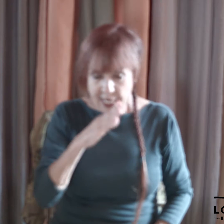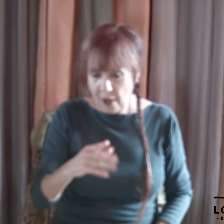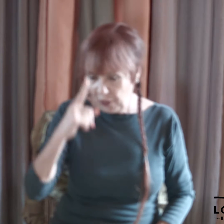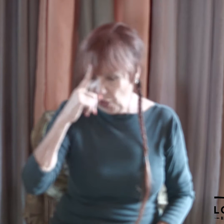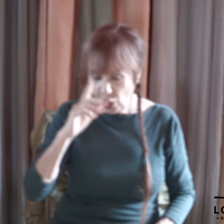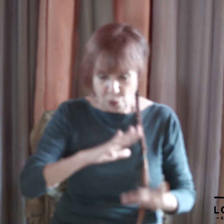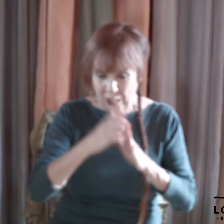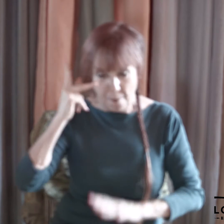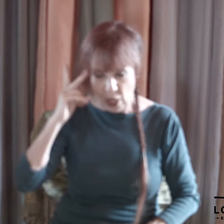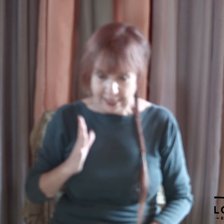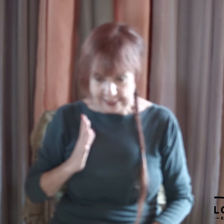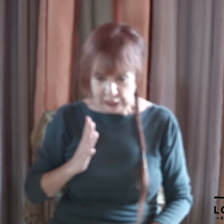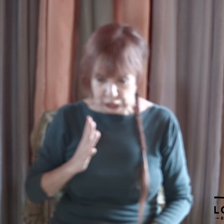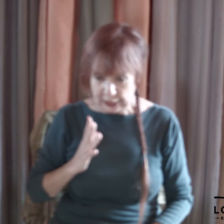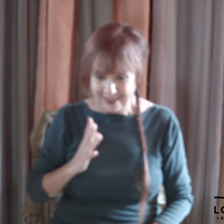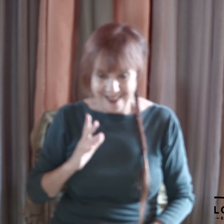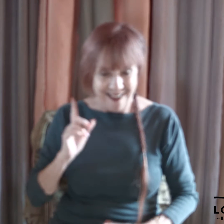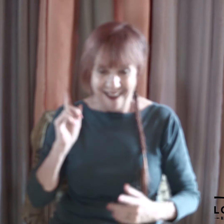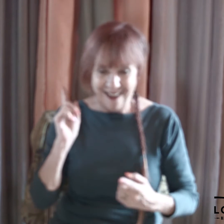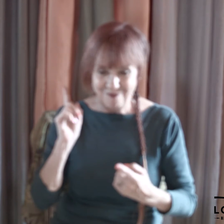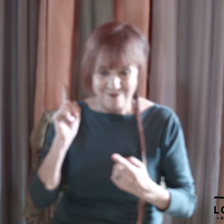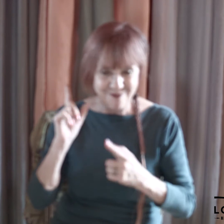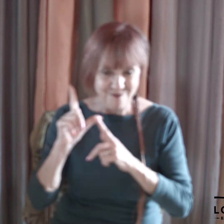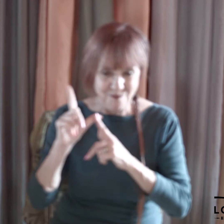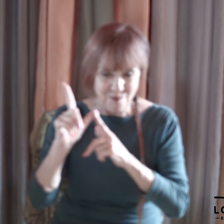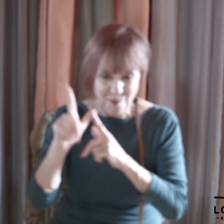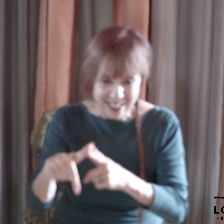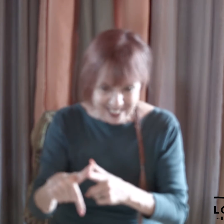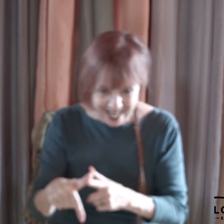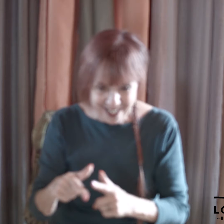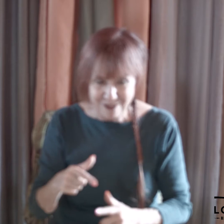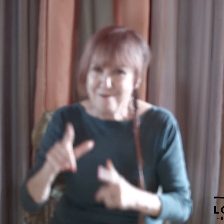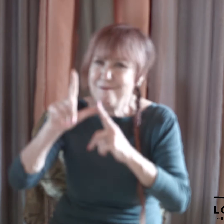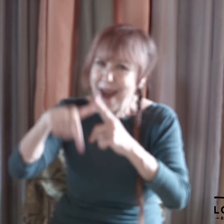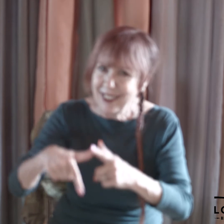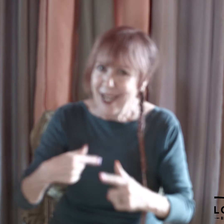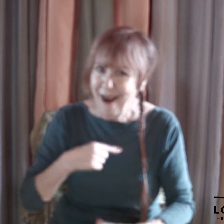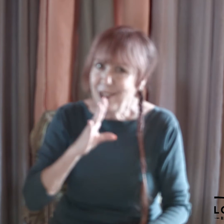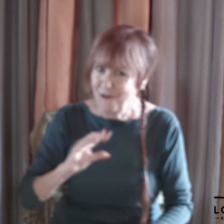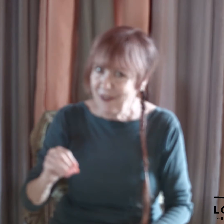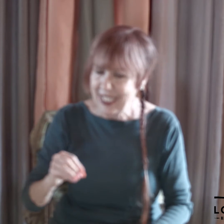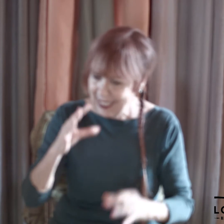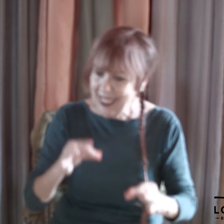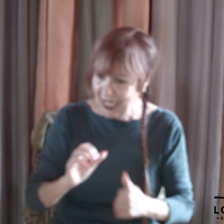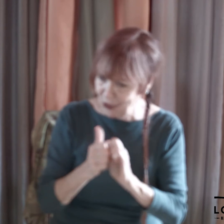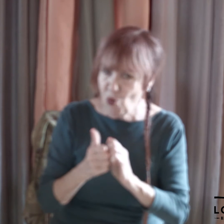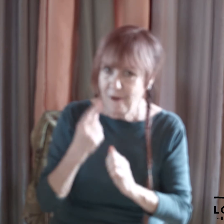at all until I turned 50, actually. So it was quite a bit later. But I think his